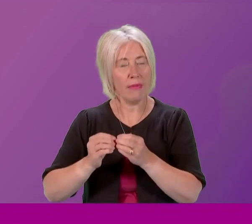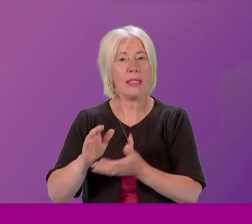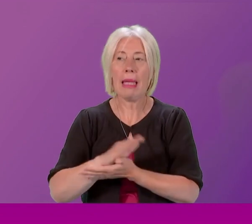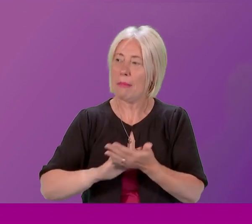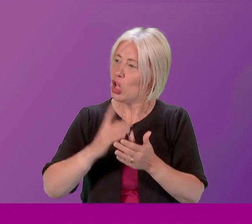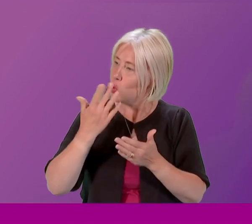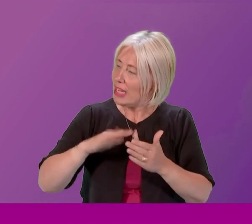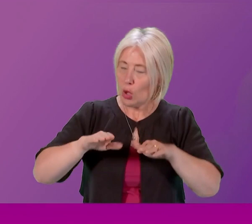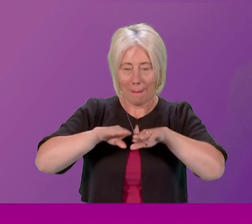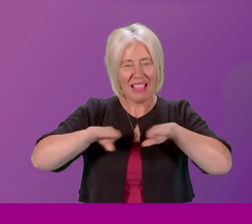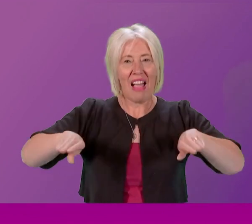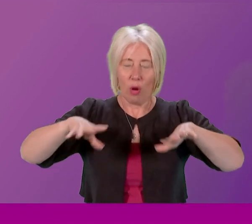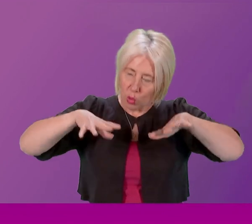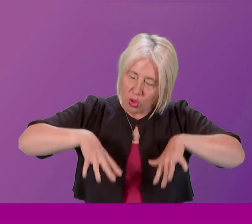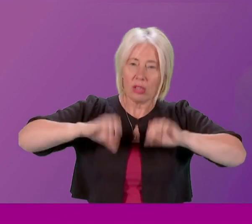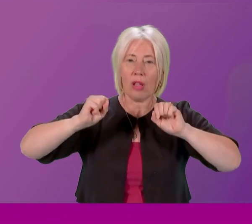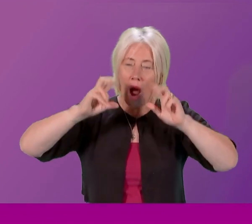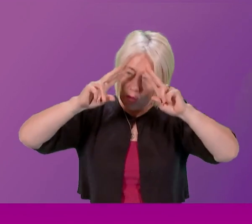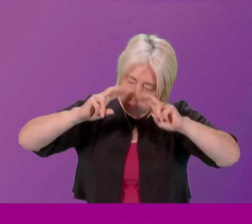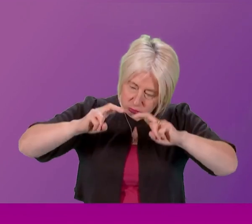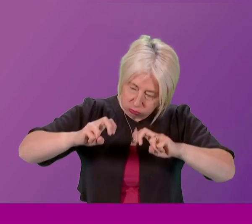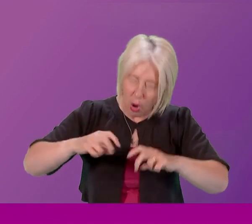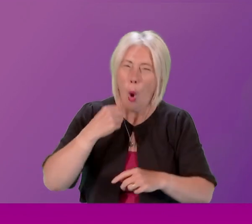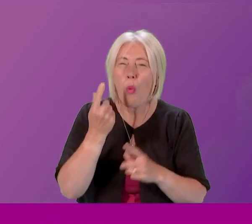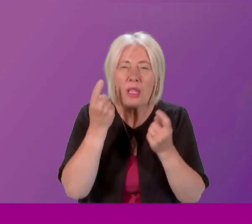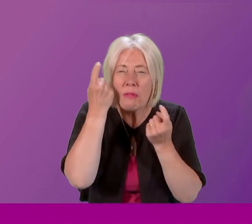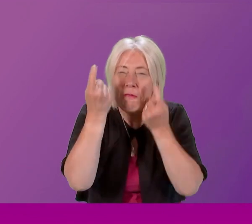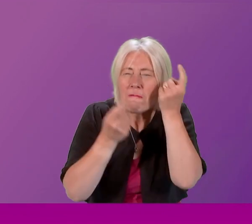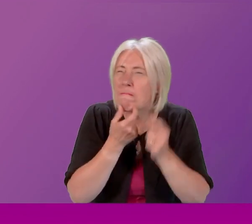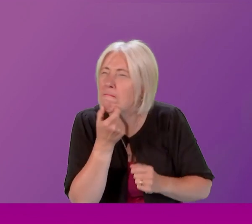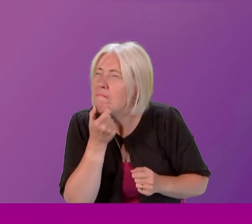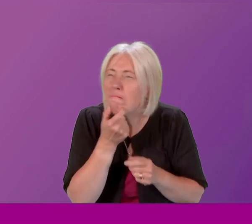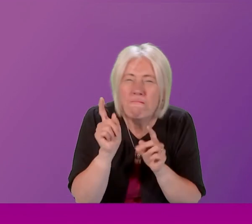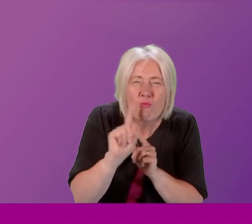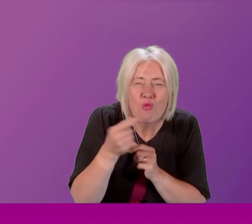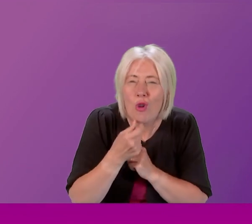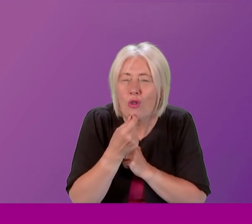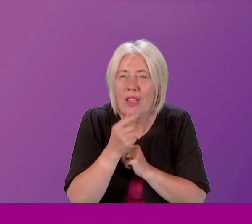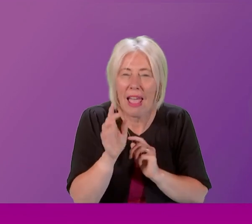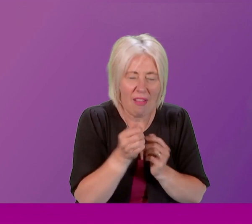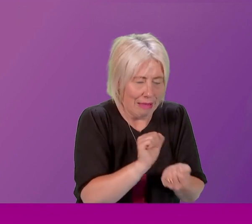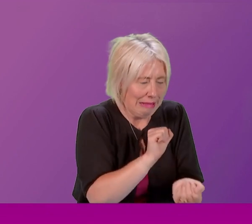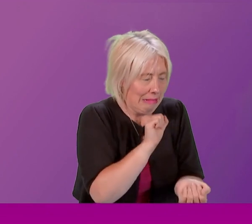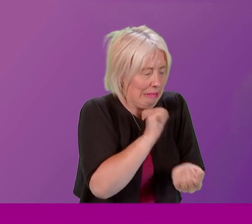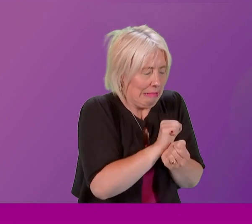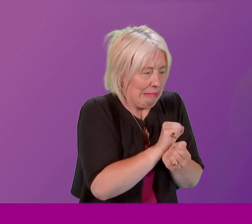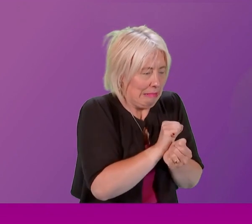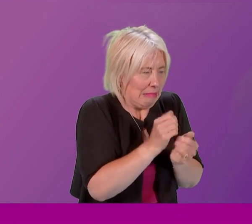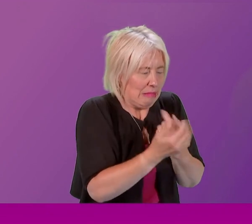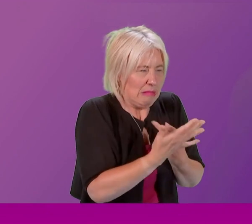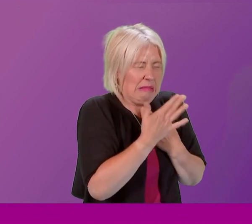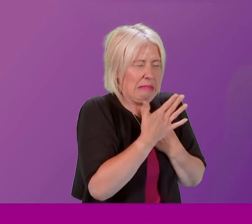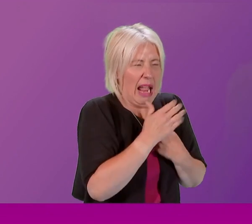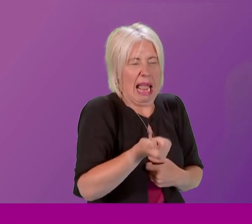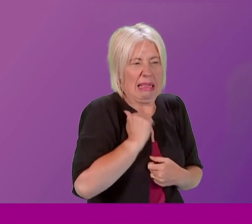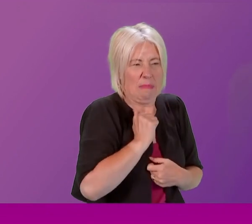that platform to explore and always be curious. You know, if suddenly we're hemmed in or hostage to a situation where people expect